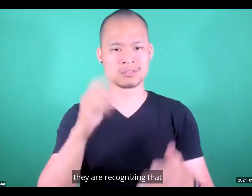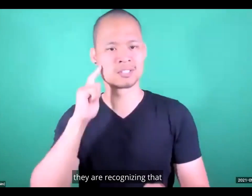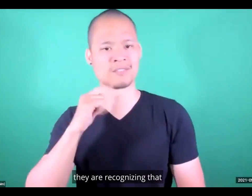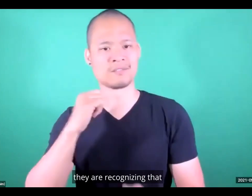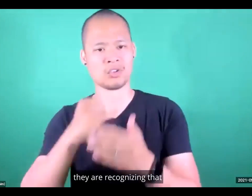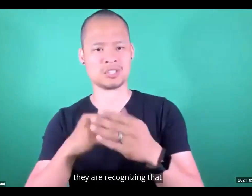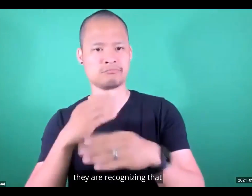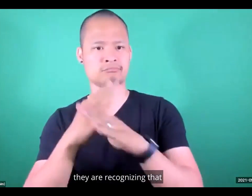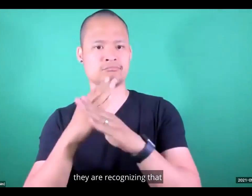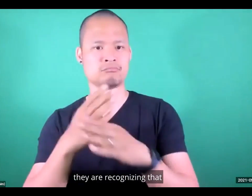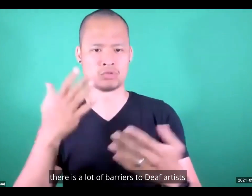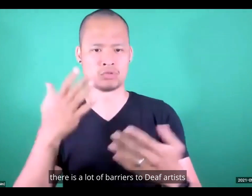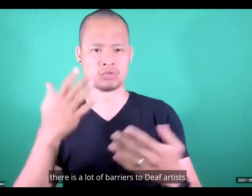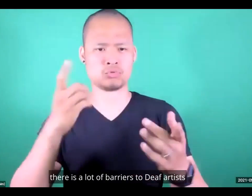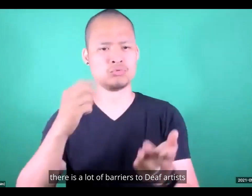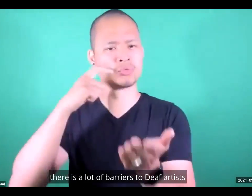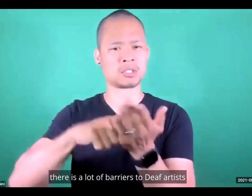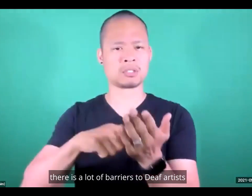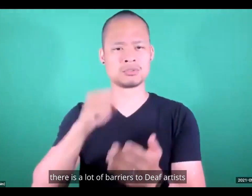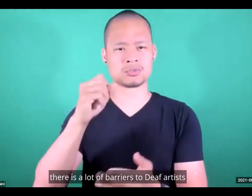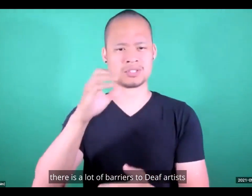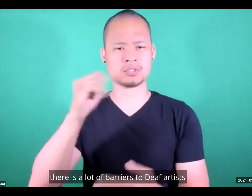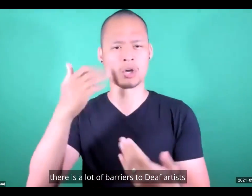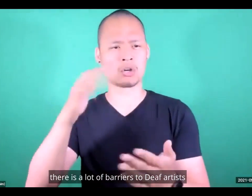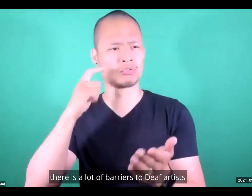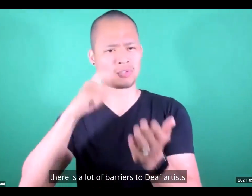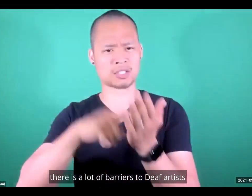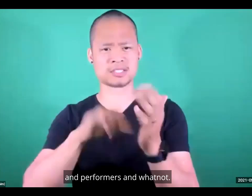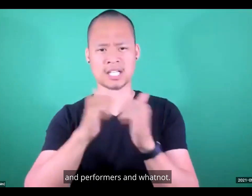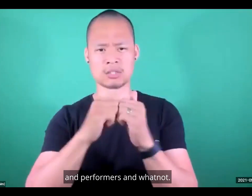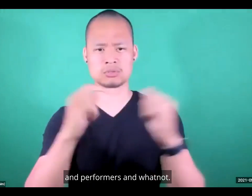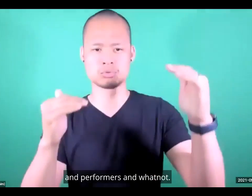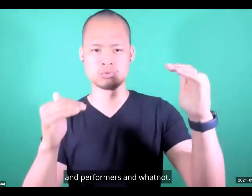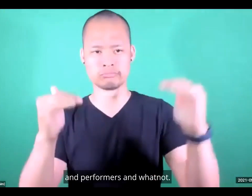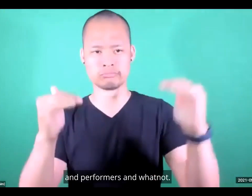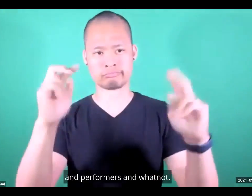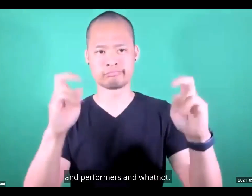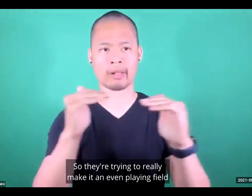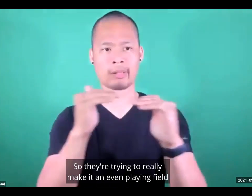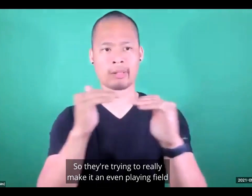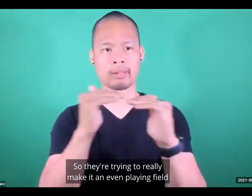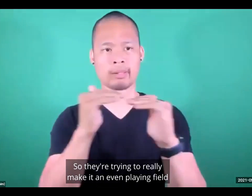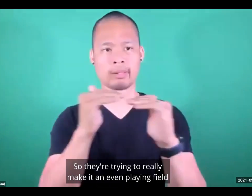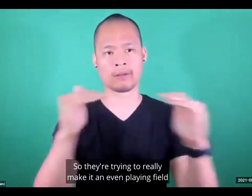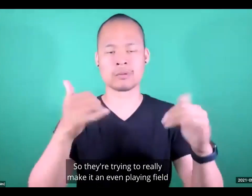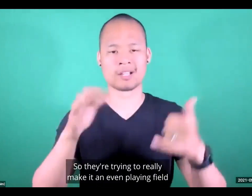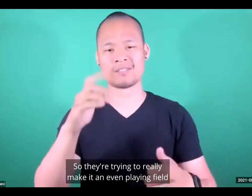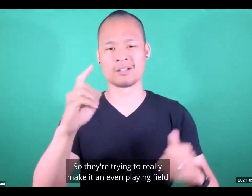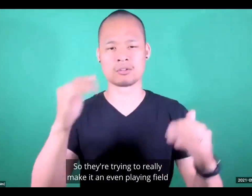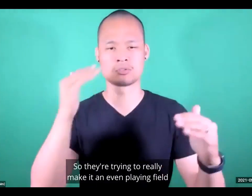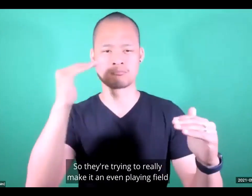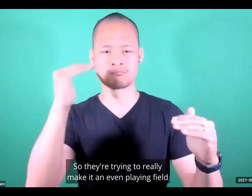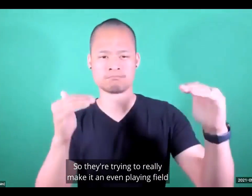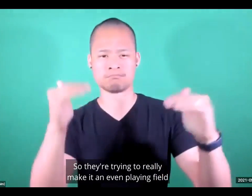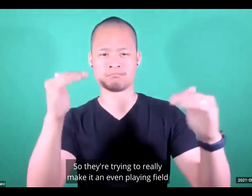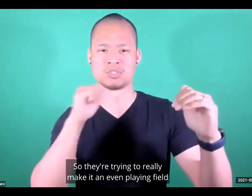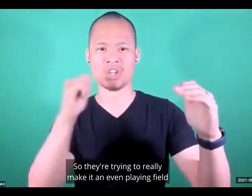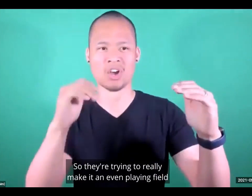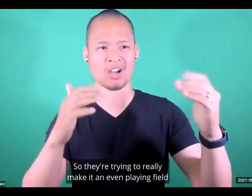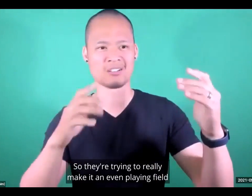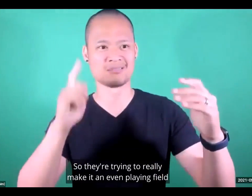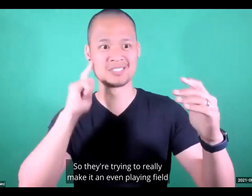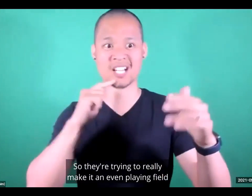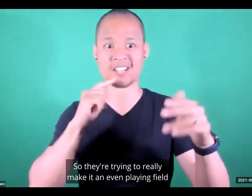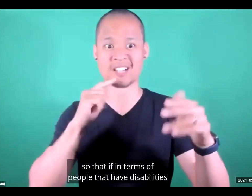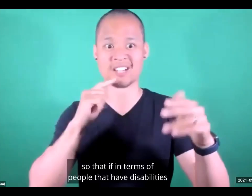They are recognizing that there is a lot of barriers to deaf artists and performers and whatnot. So they're trying to really make it an even